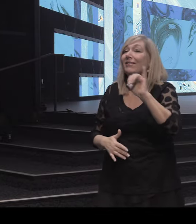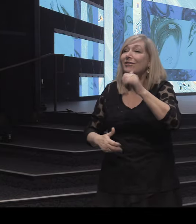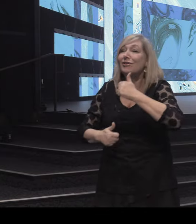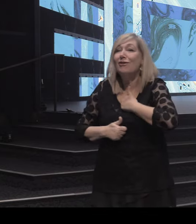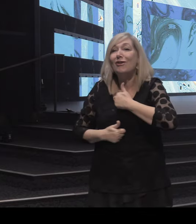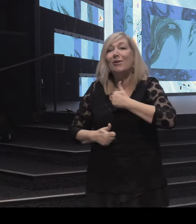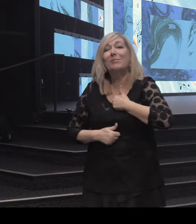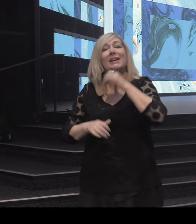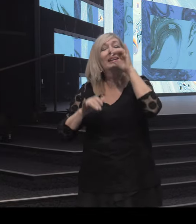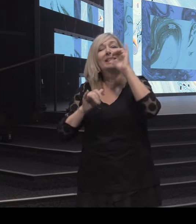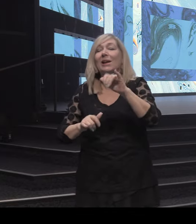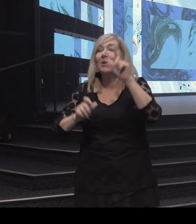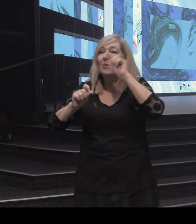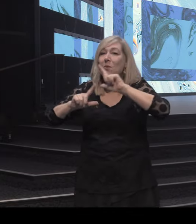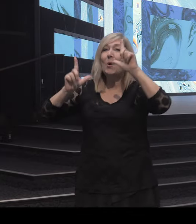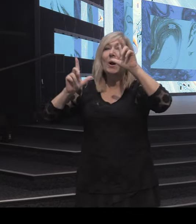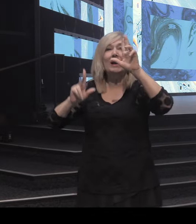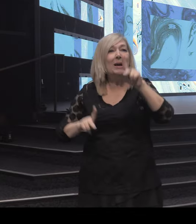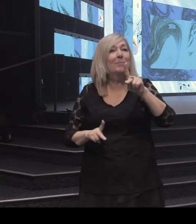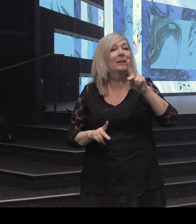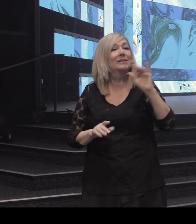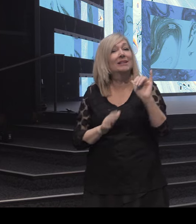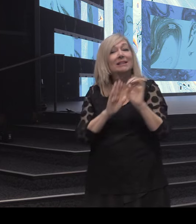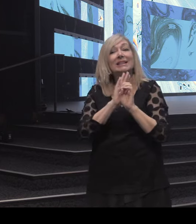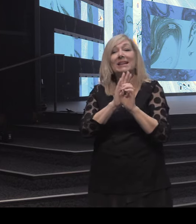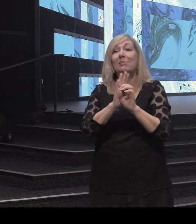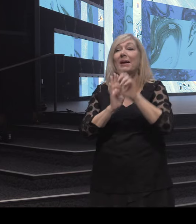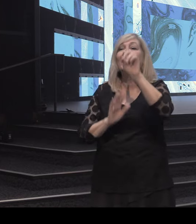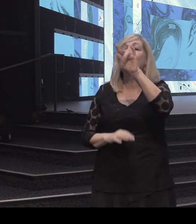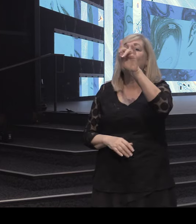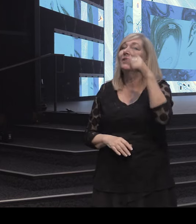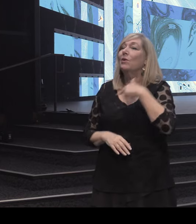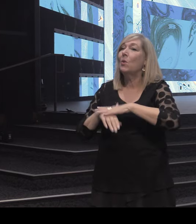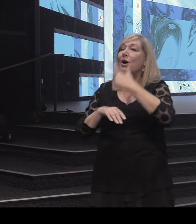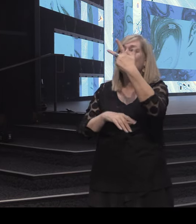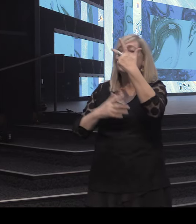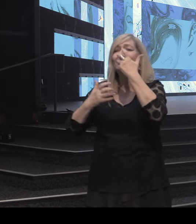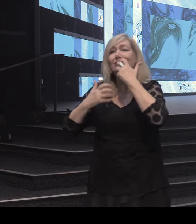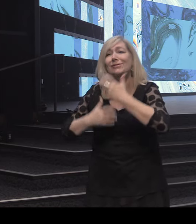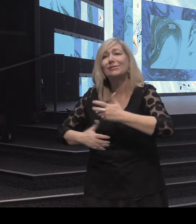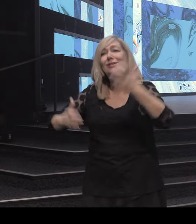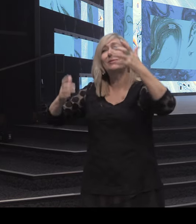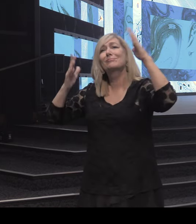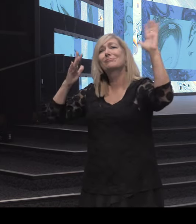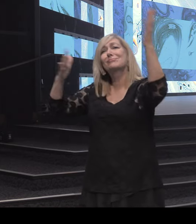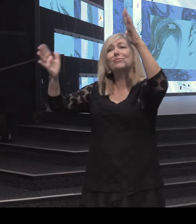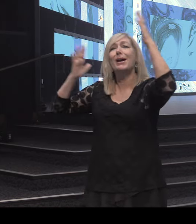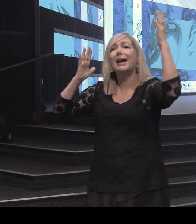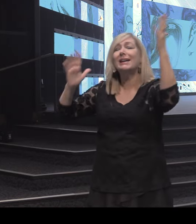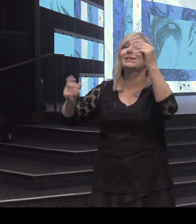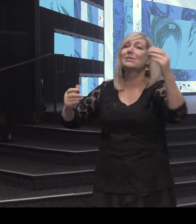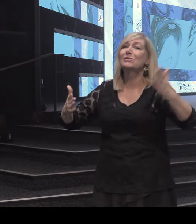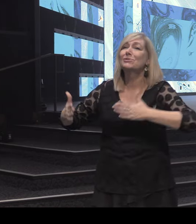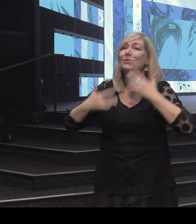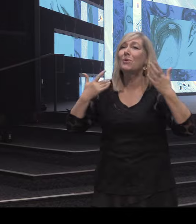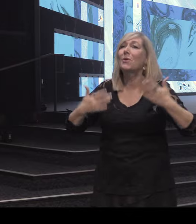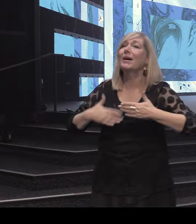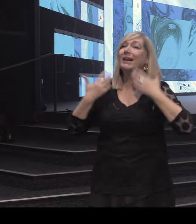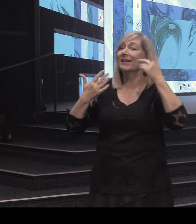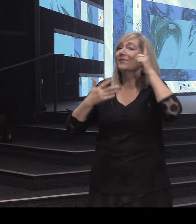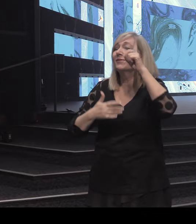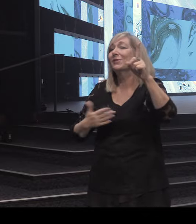that giant who woke up at the example of David, on three, let's just give a shout of praise and a shout of joy to